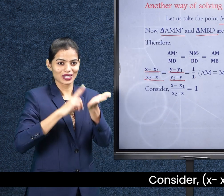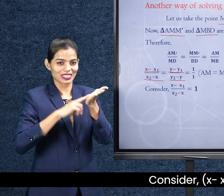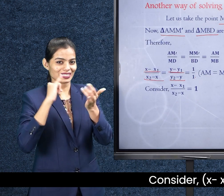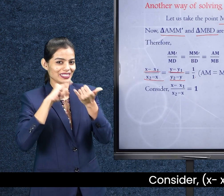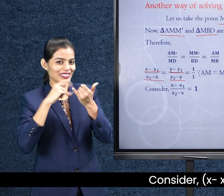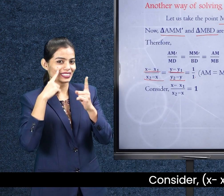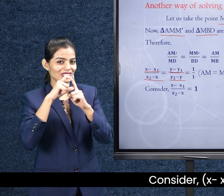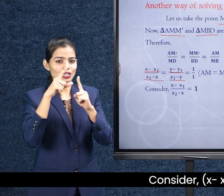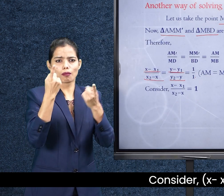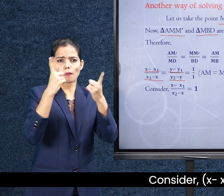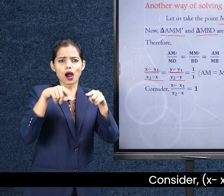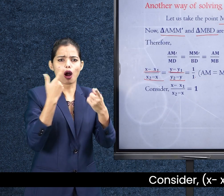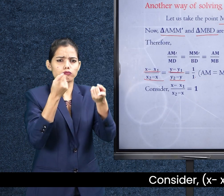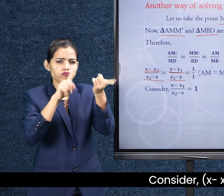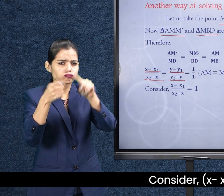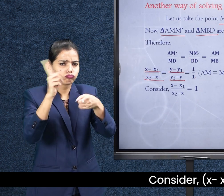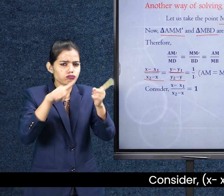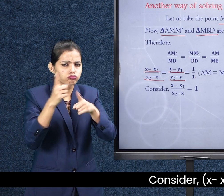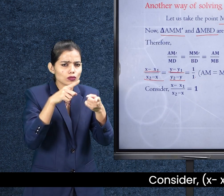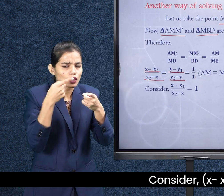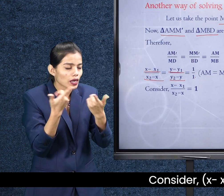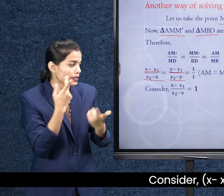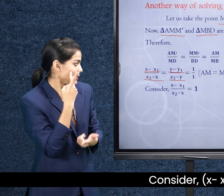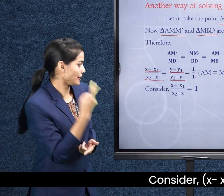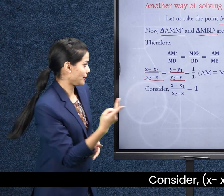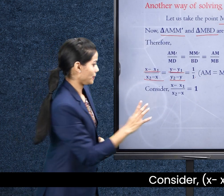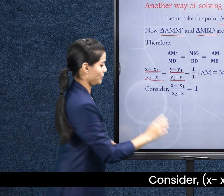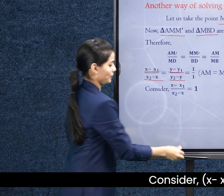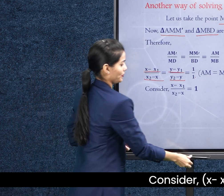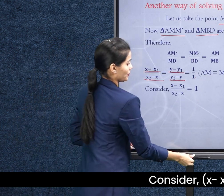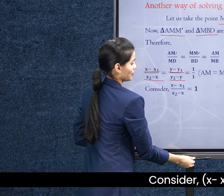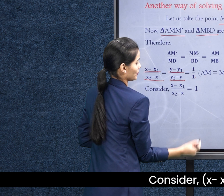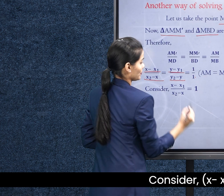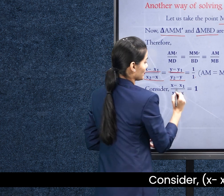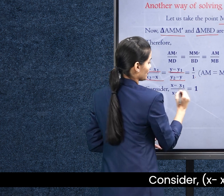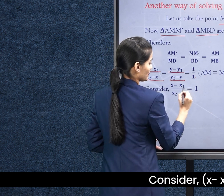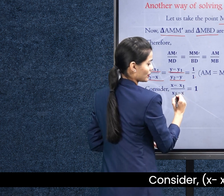Consider x minus x1 by x2 minus x is equal to 1.